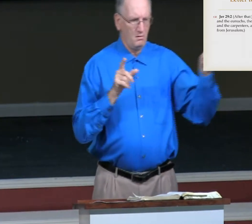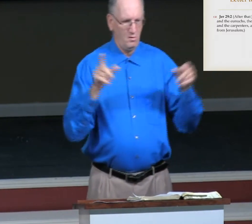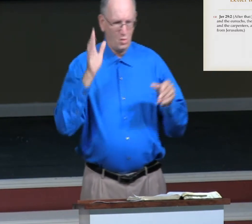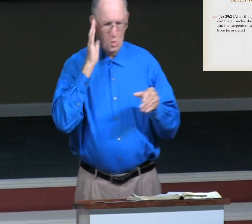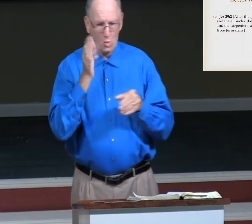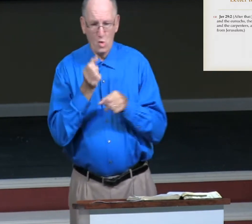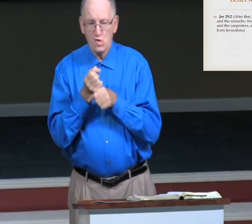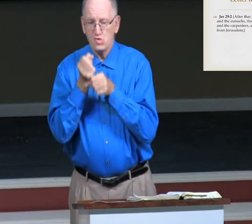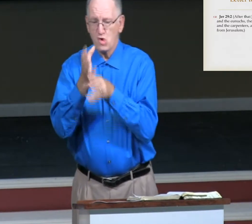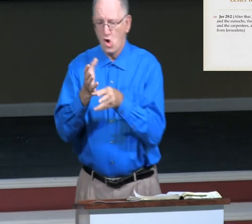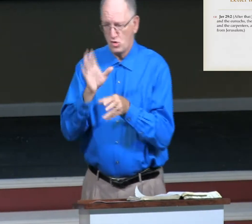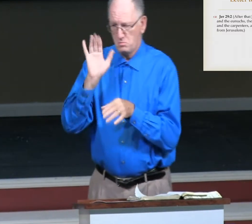There are some people,